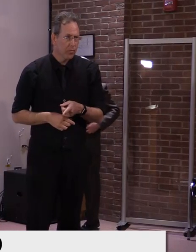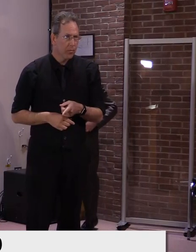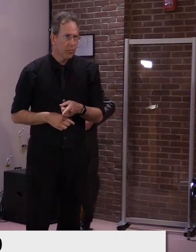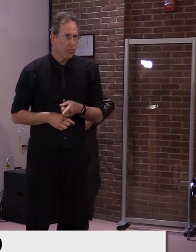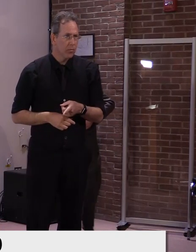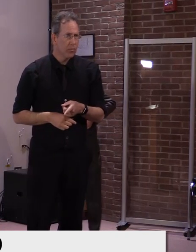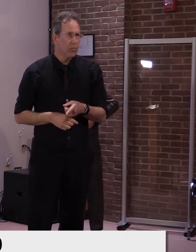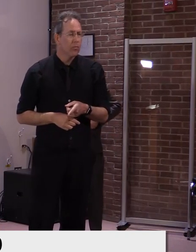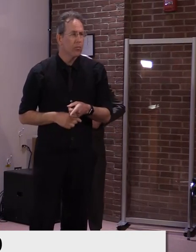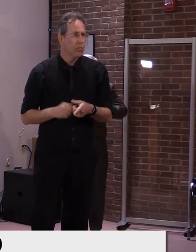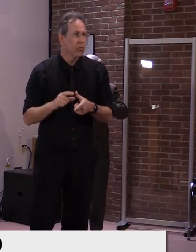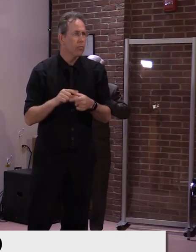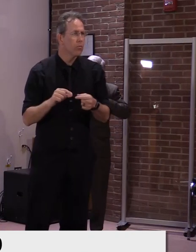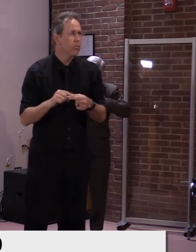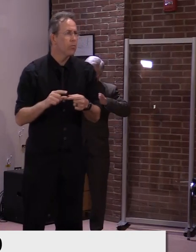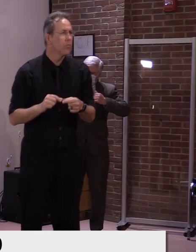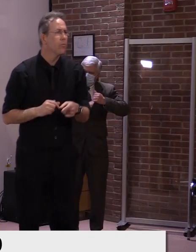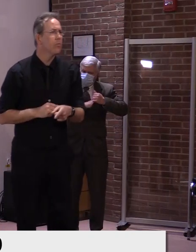Howard, BPR. A question